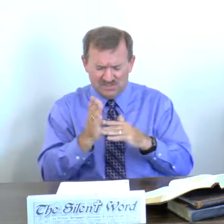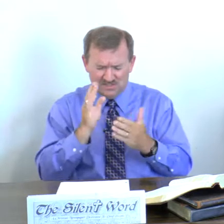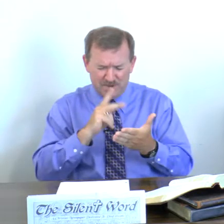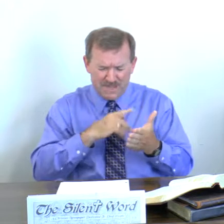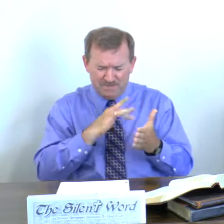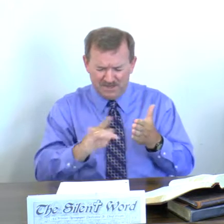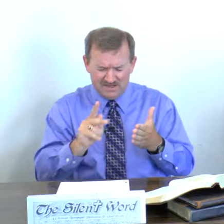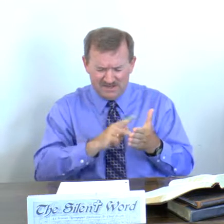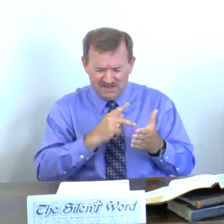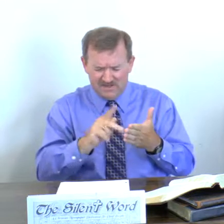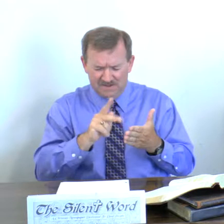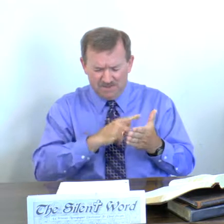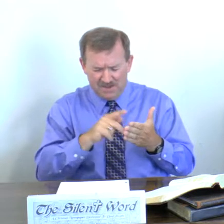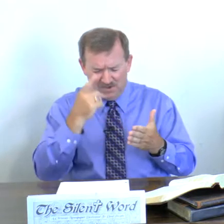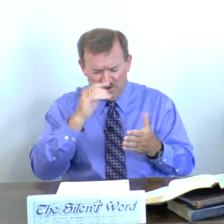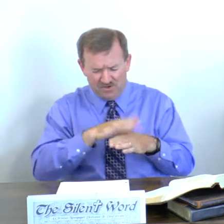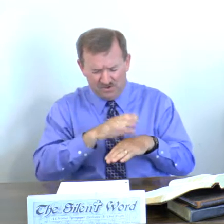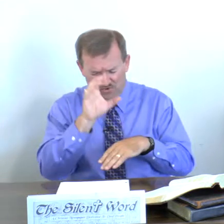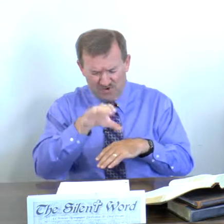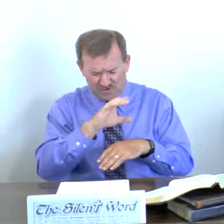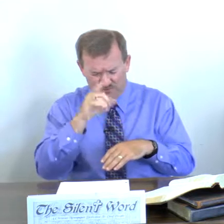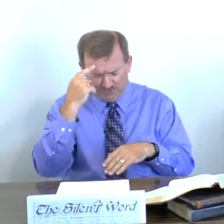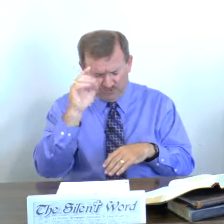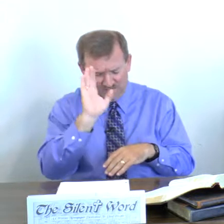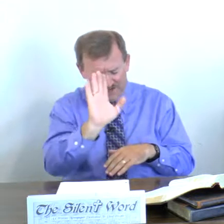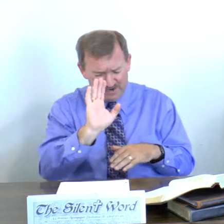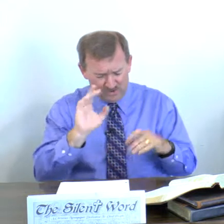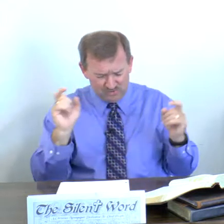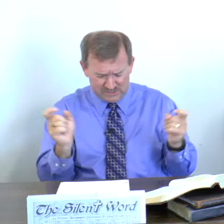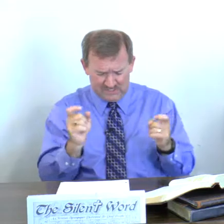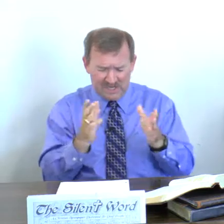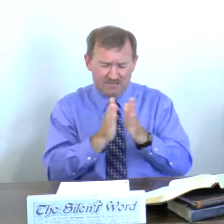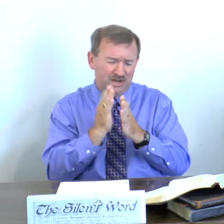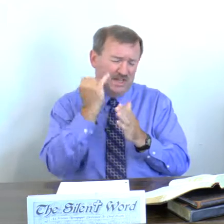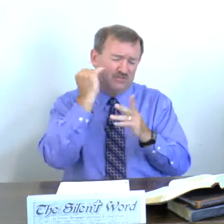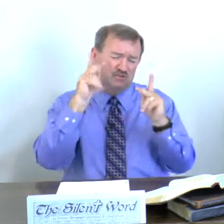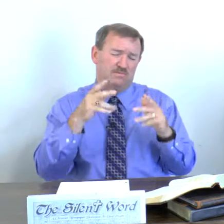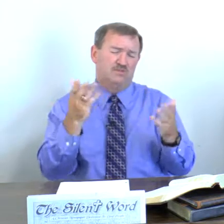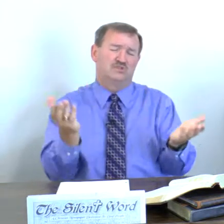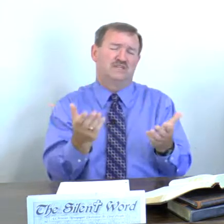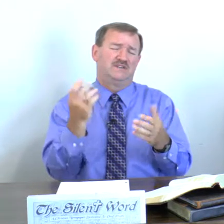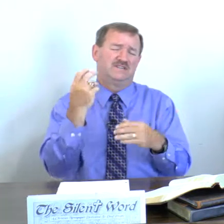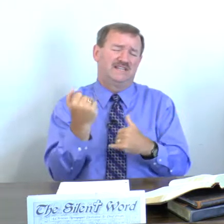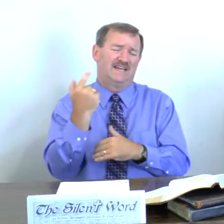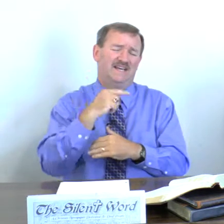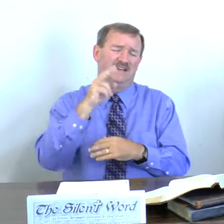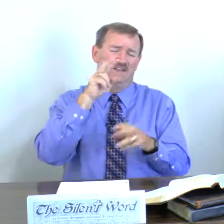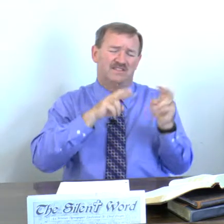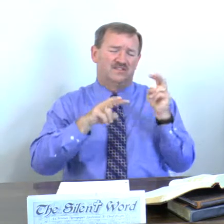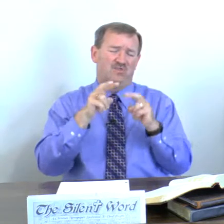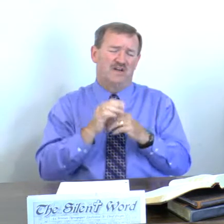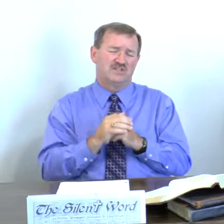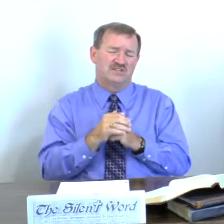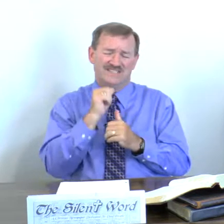Jesus' payment on the cross for their own sin. I pray if there's a person here today that's watching that's